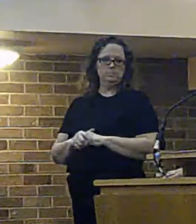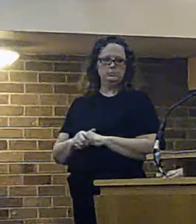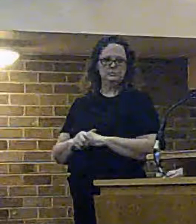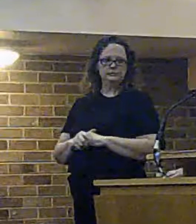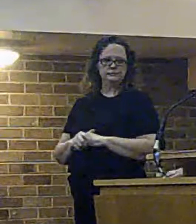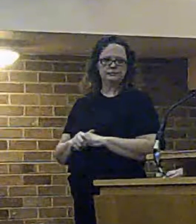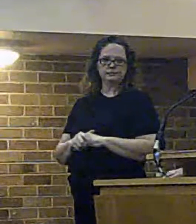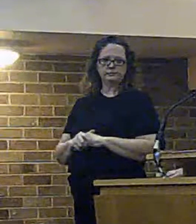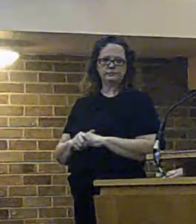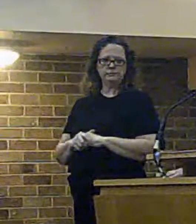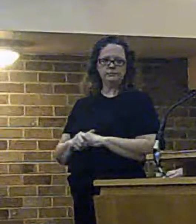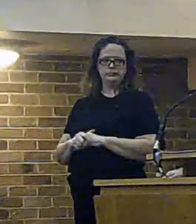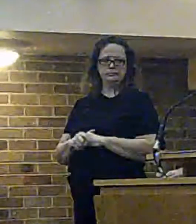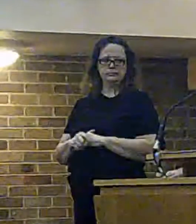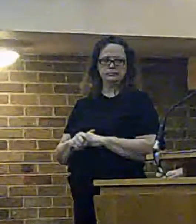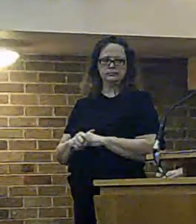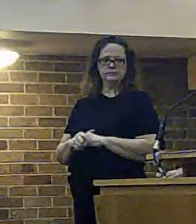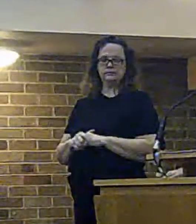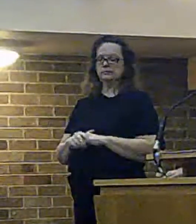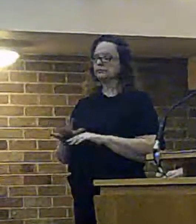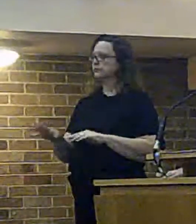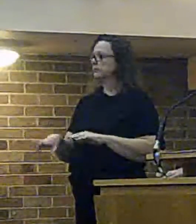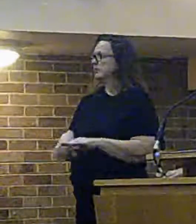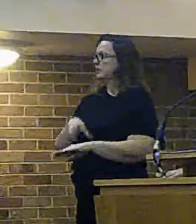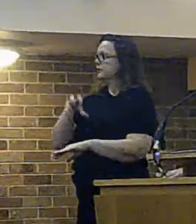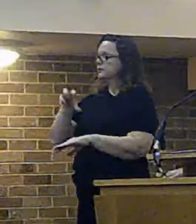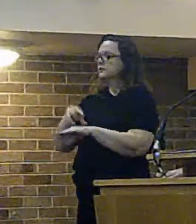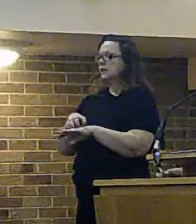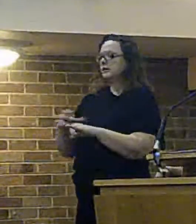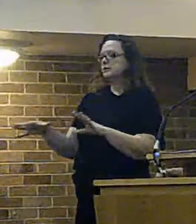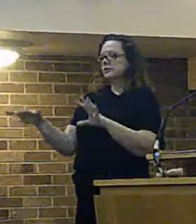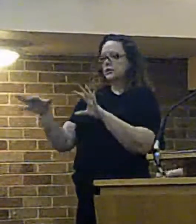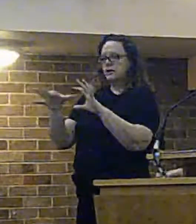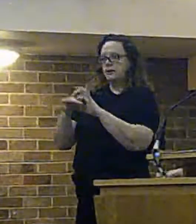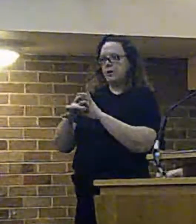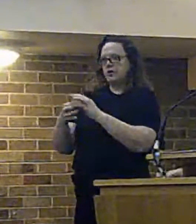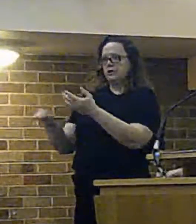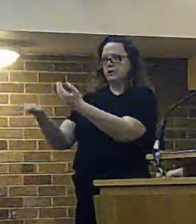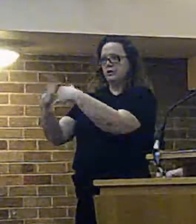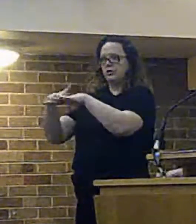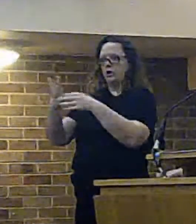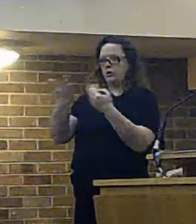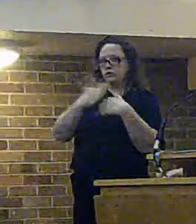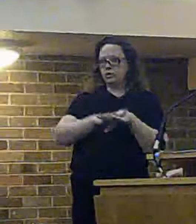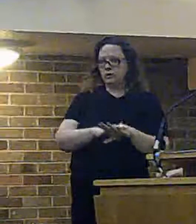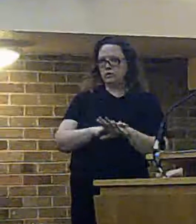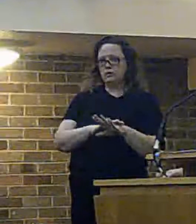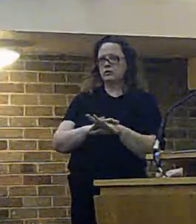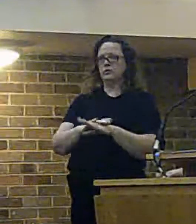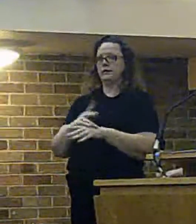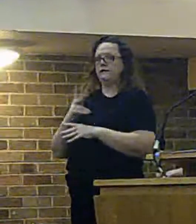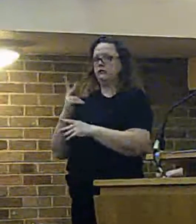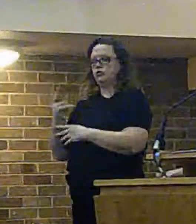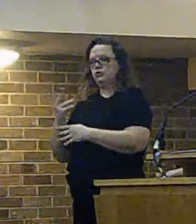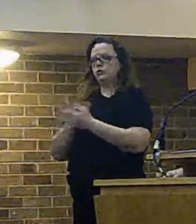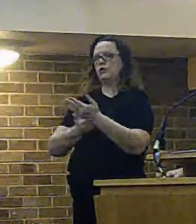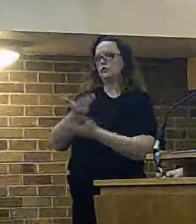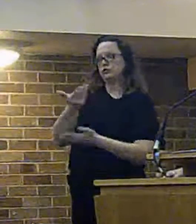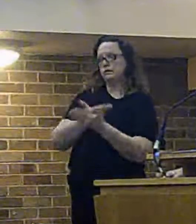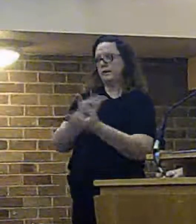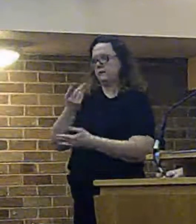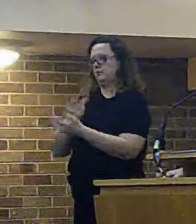In terms of the station mergers then, all of the mergers and closures, and we have two consultations running at this